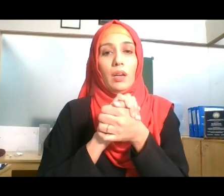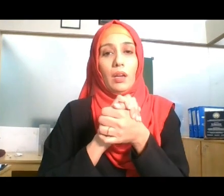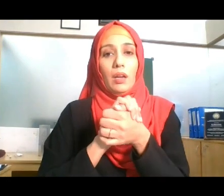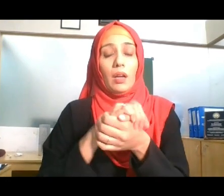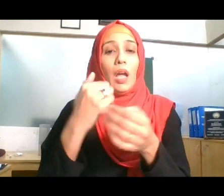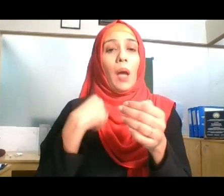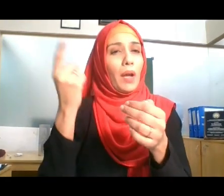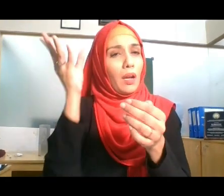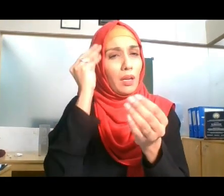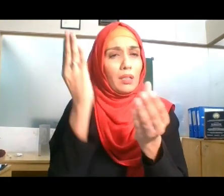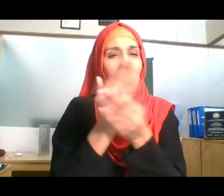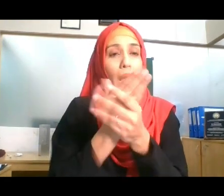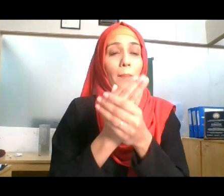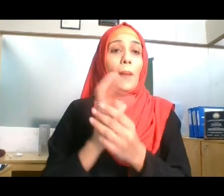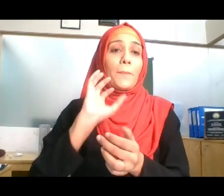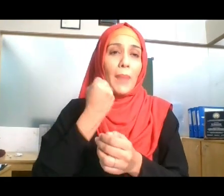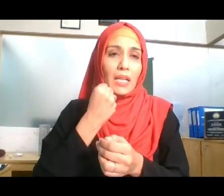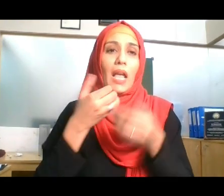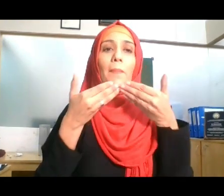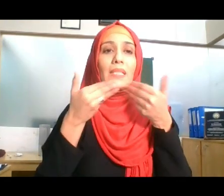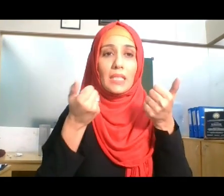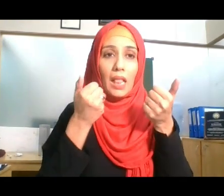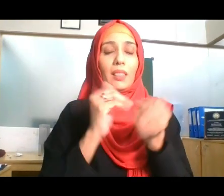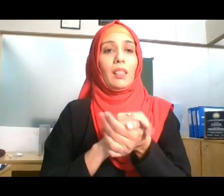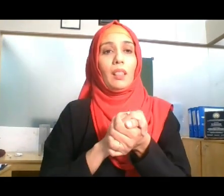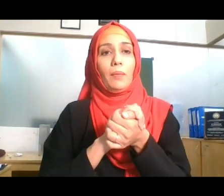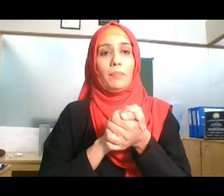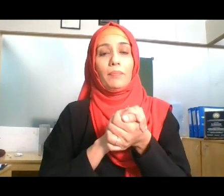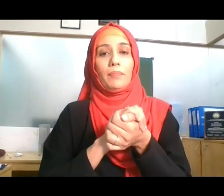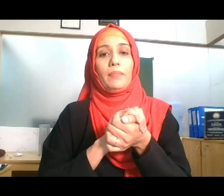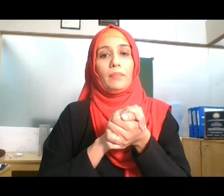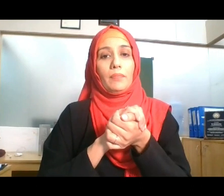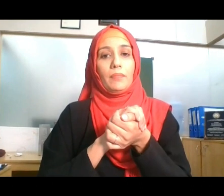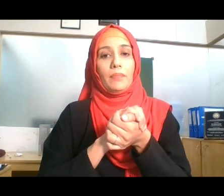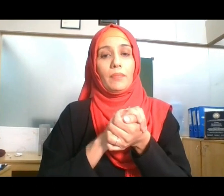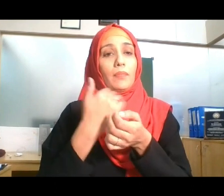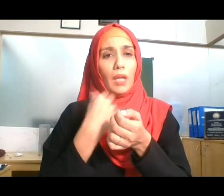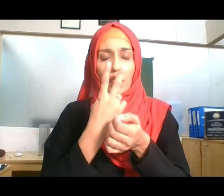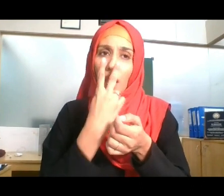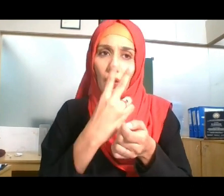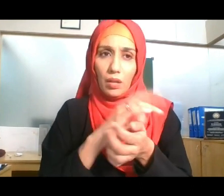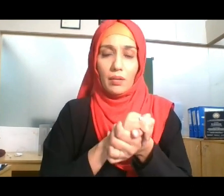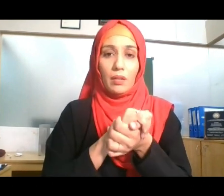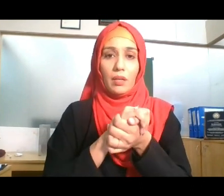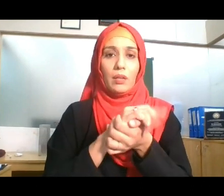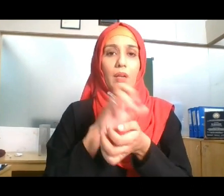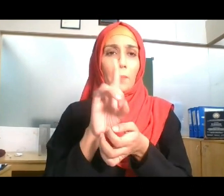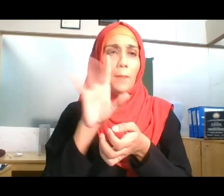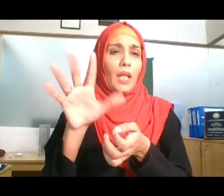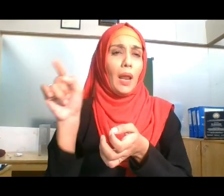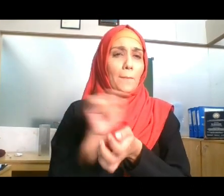data sets from Punjab and Sindh was that we found that